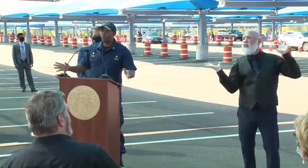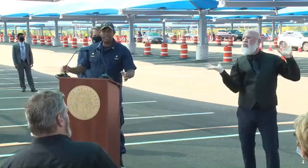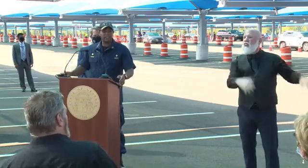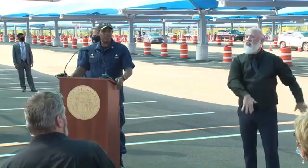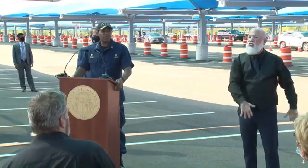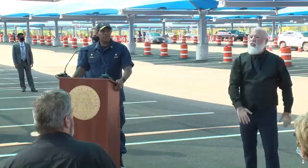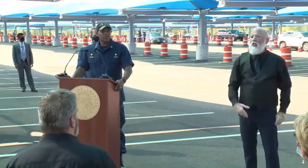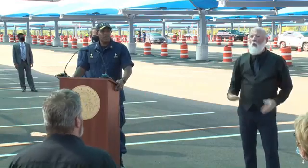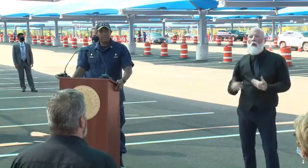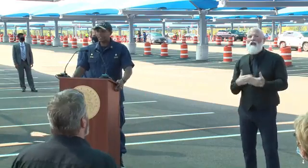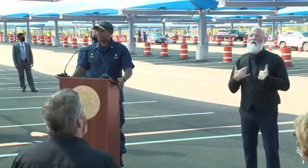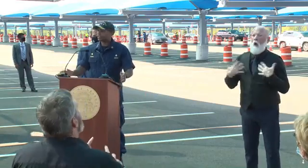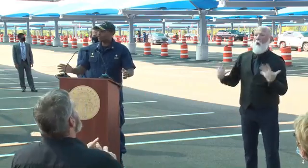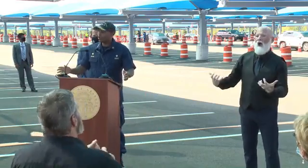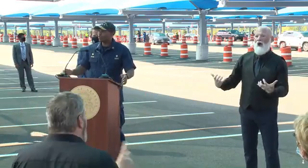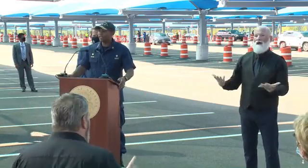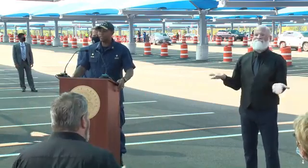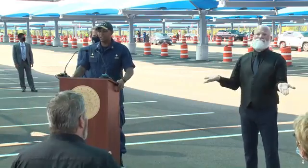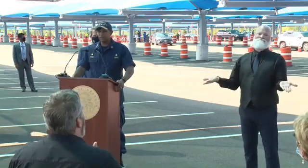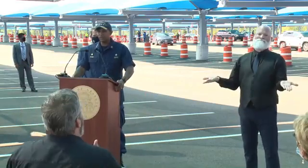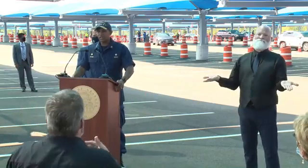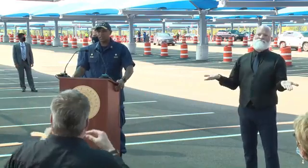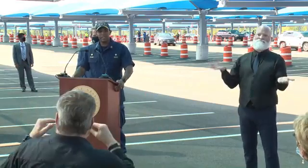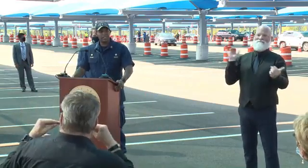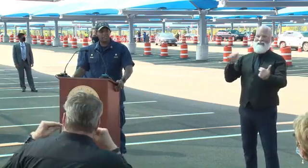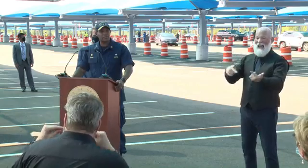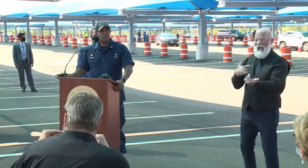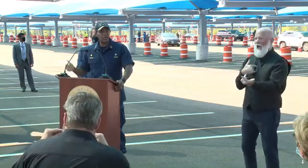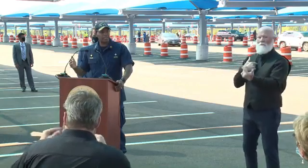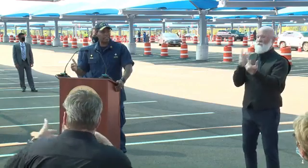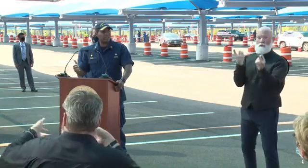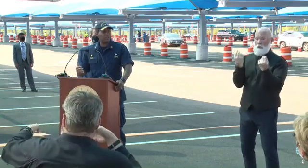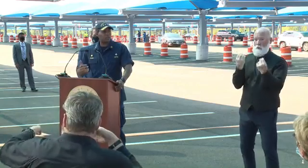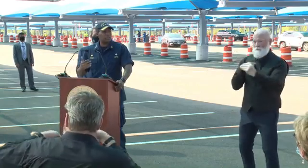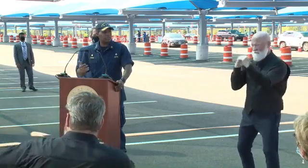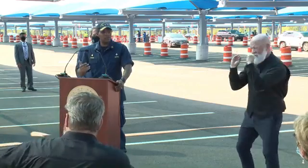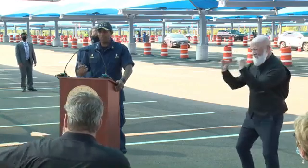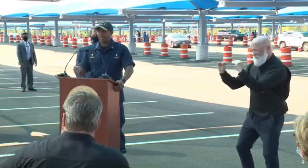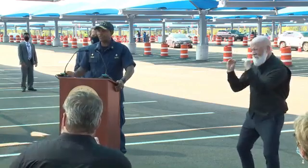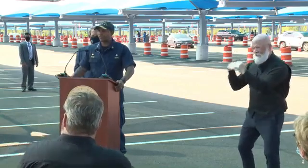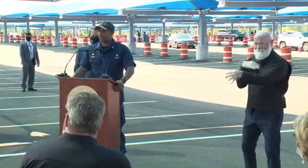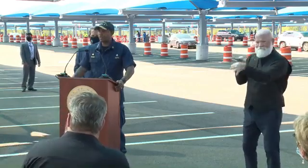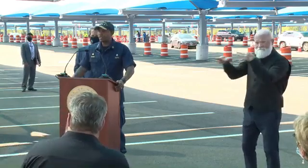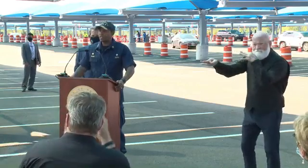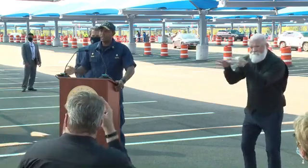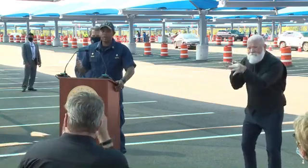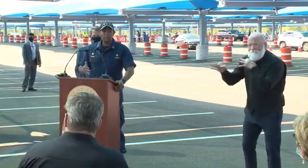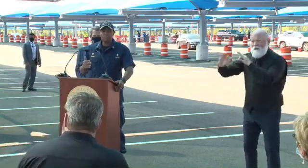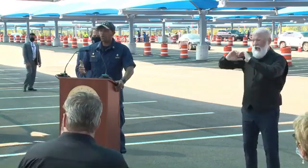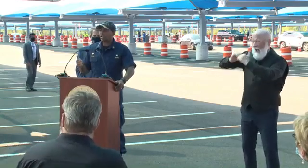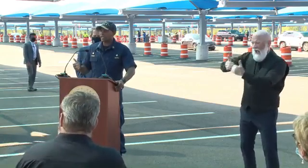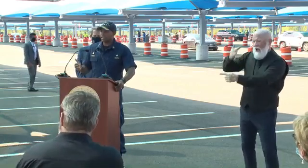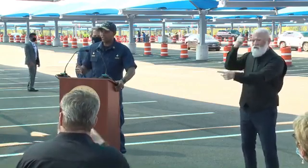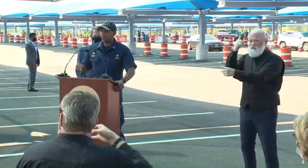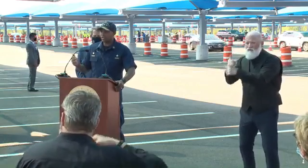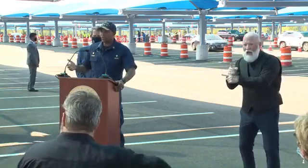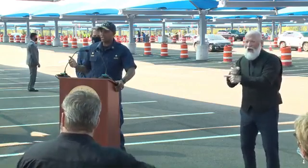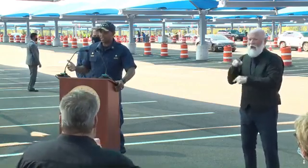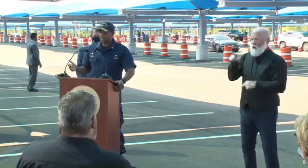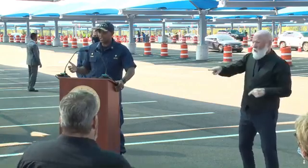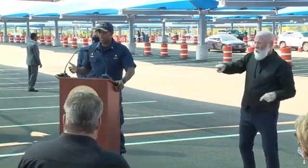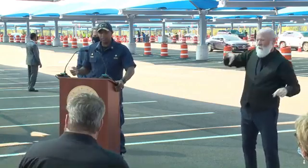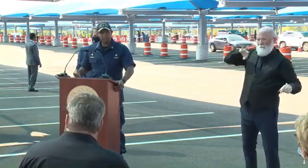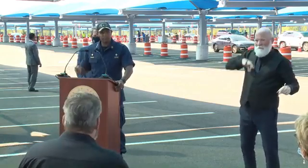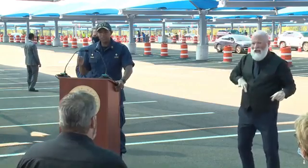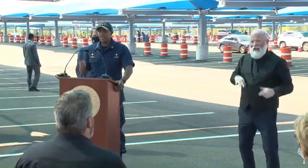the cool thing to do, if they think it's the normal thing to do, if they think it's the right thing to do and that they're going to benefit from it, they're going to be more likely to do it and do